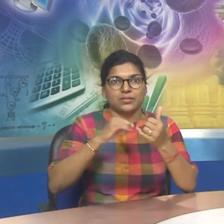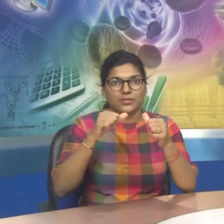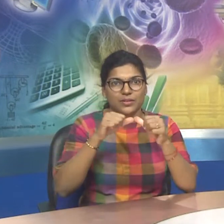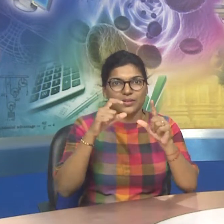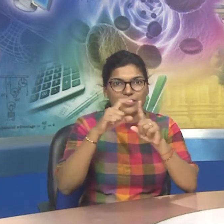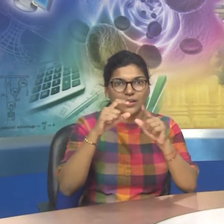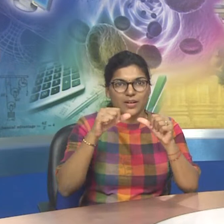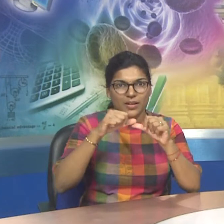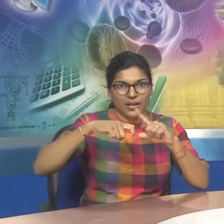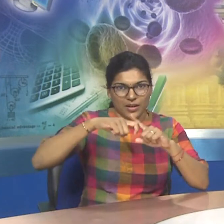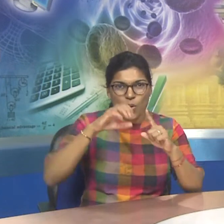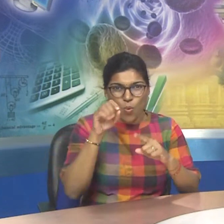Sadako's friends